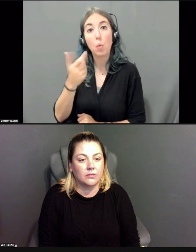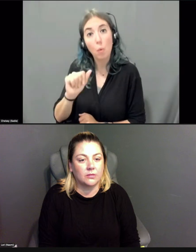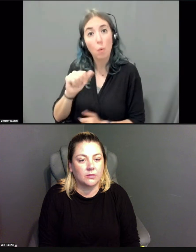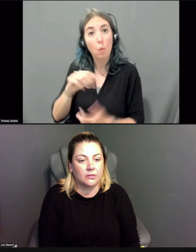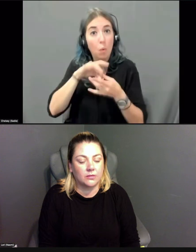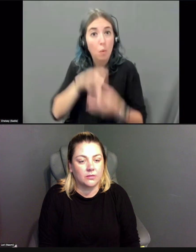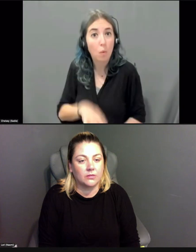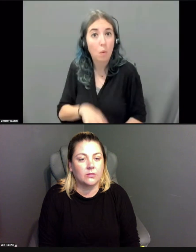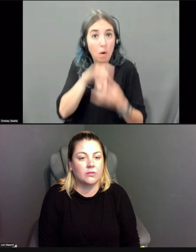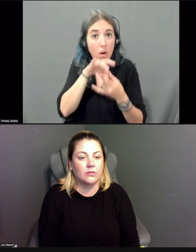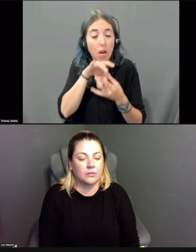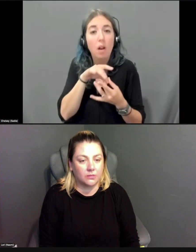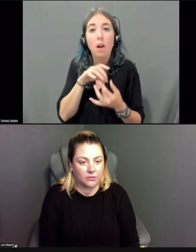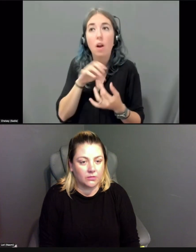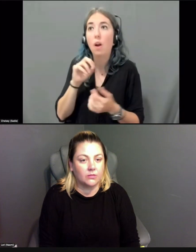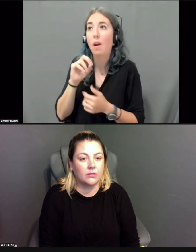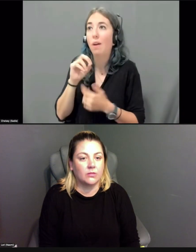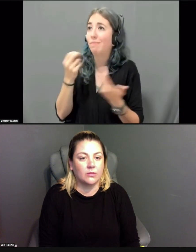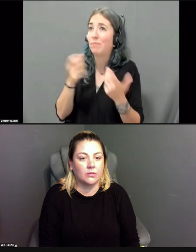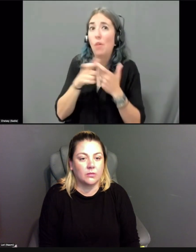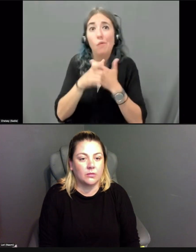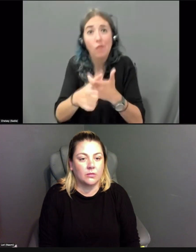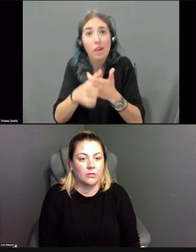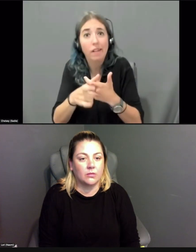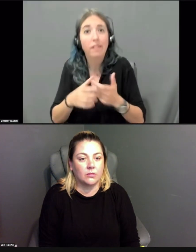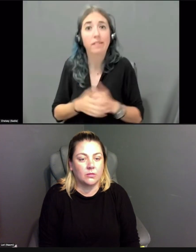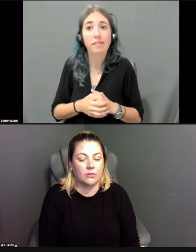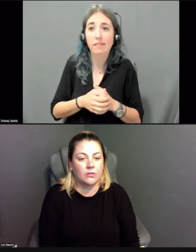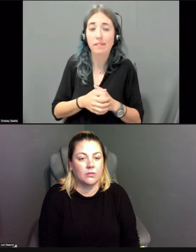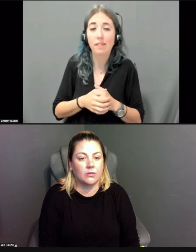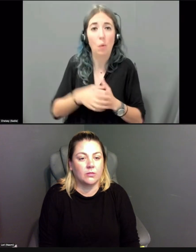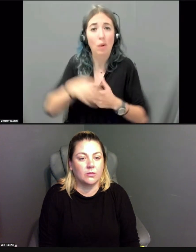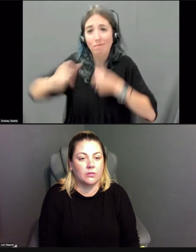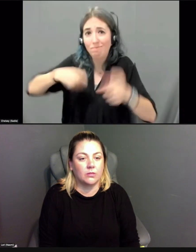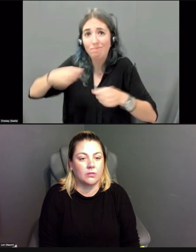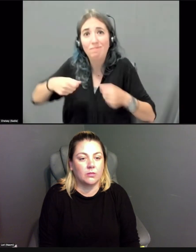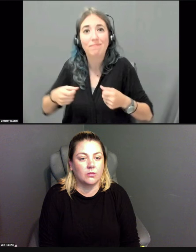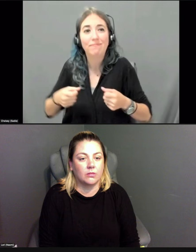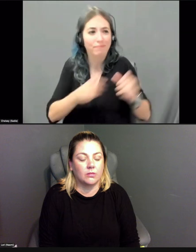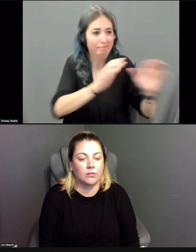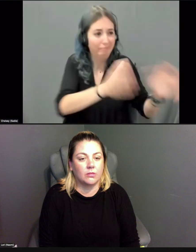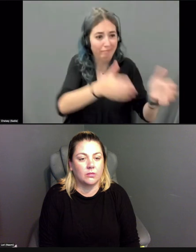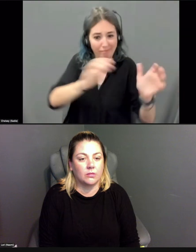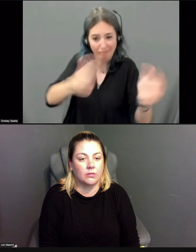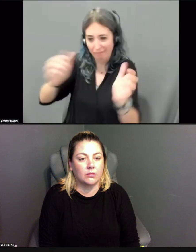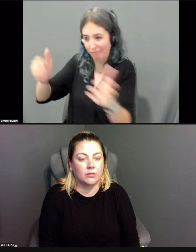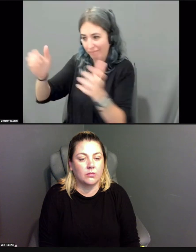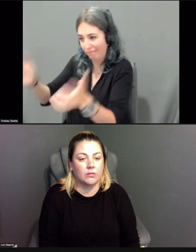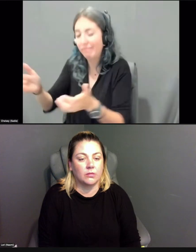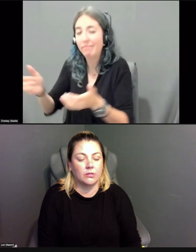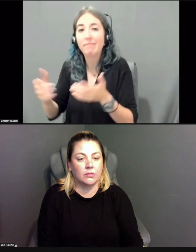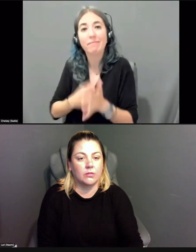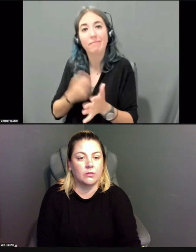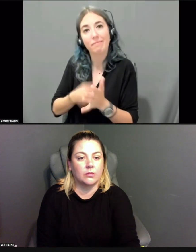the running world, or the cycling world, or anything else for that matter. Sometimes there's this us versus them and versus